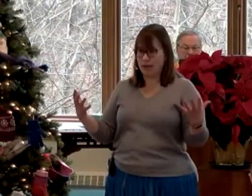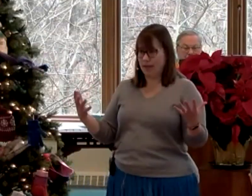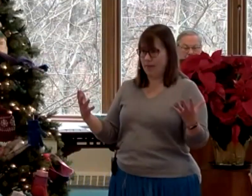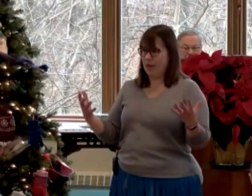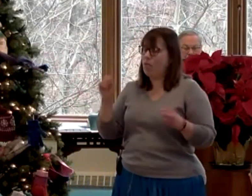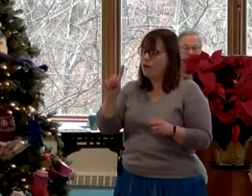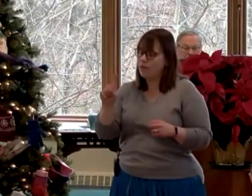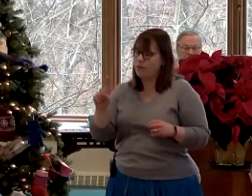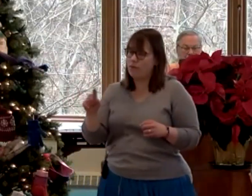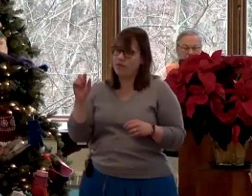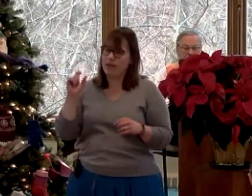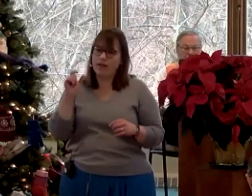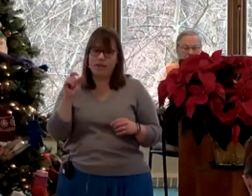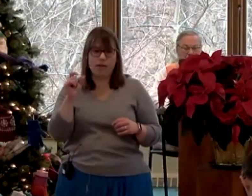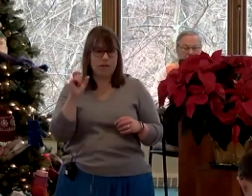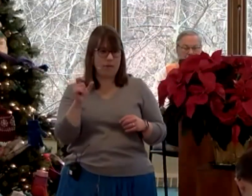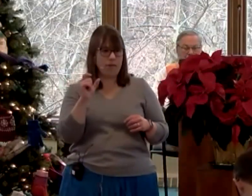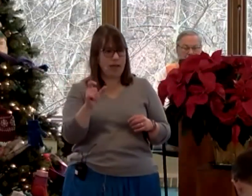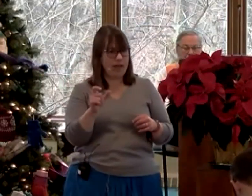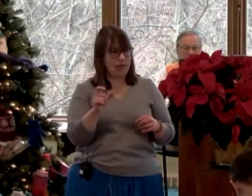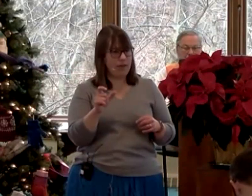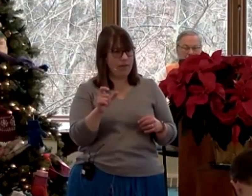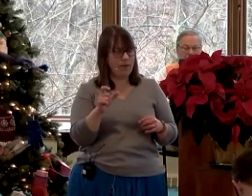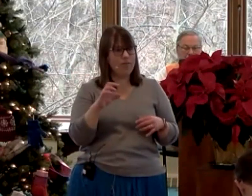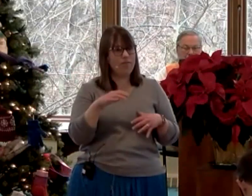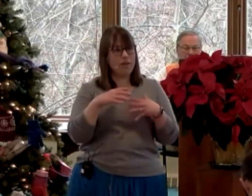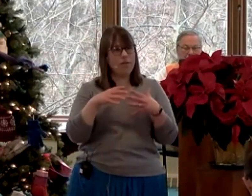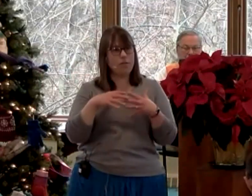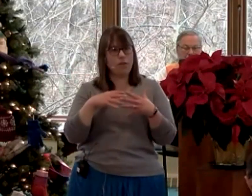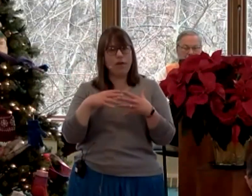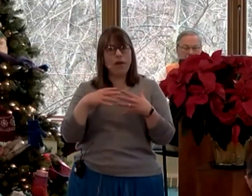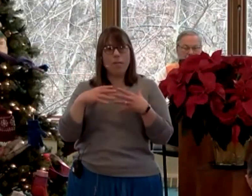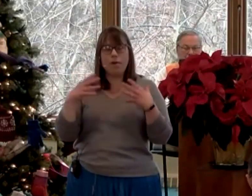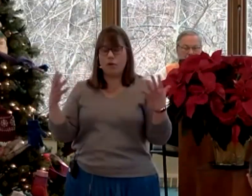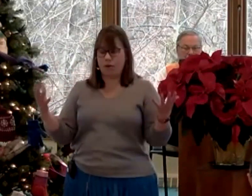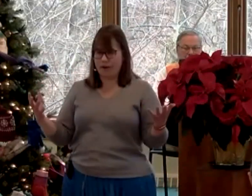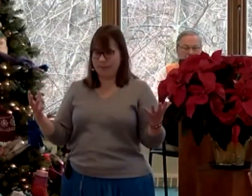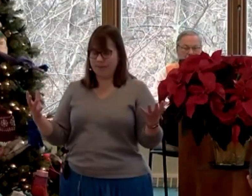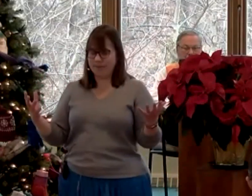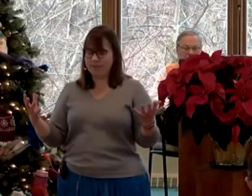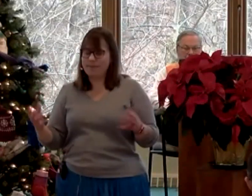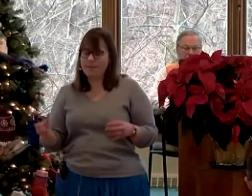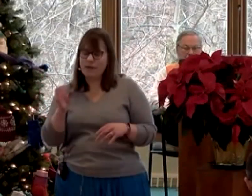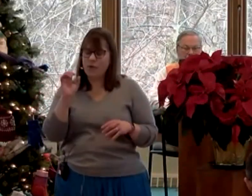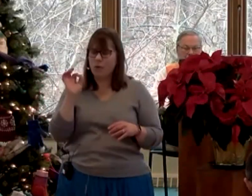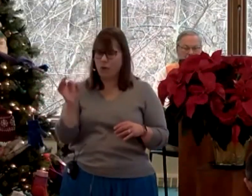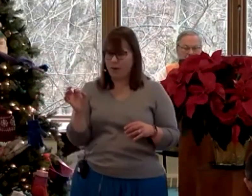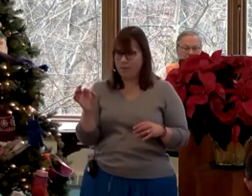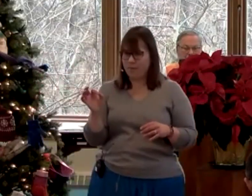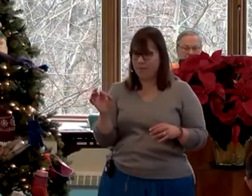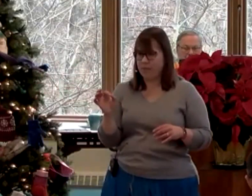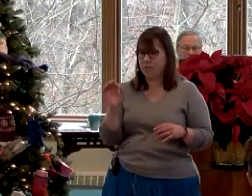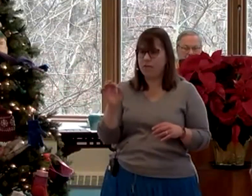holy. One of those was to light a very special candle, a very special menorah with